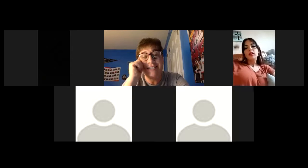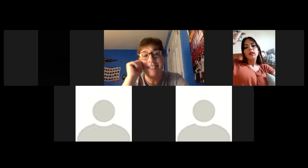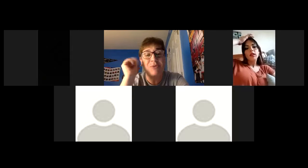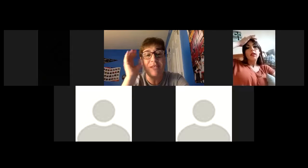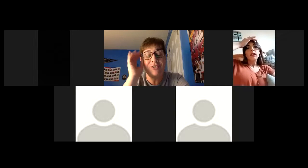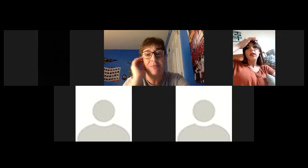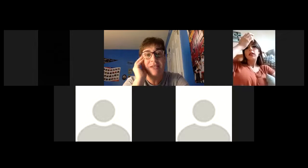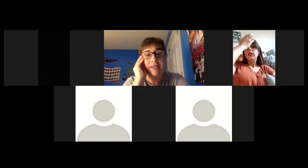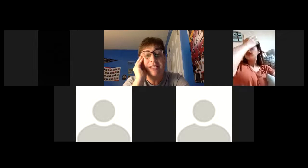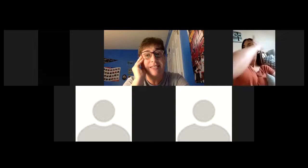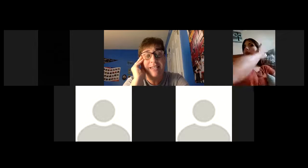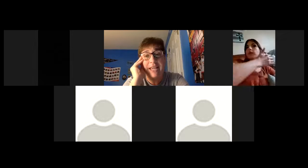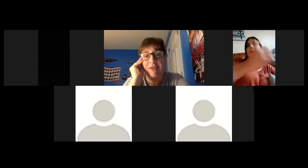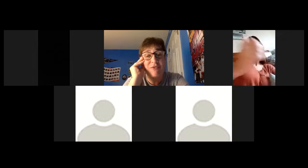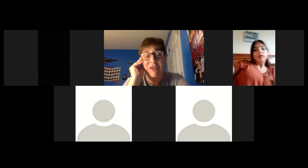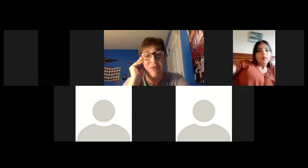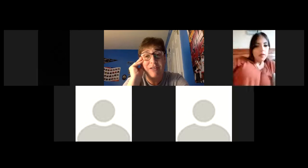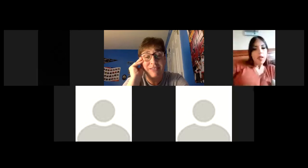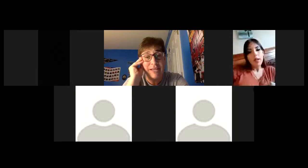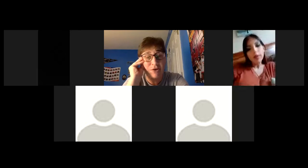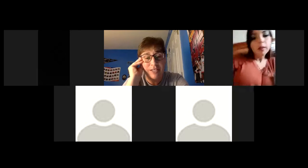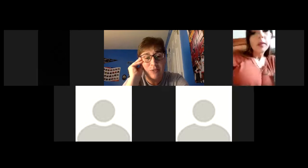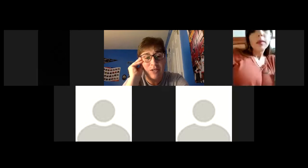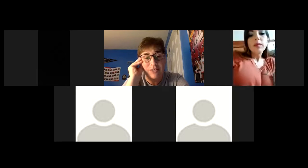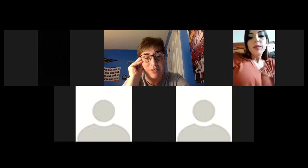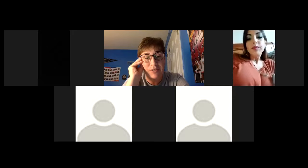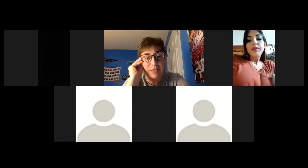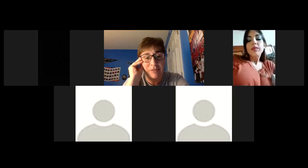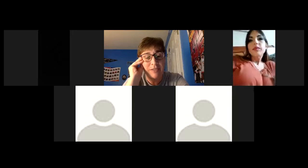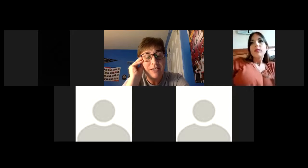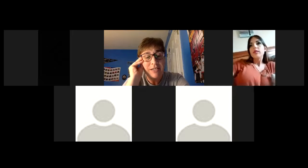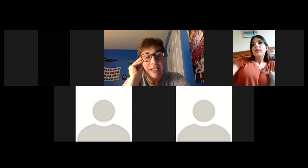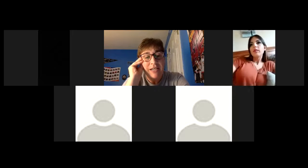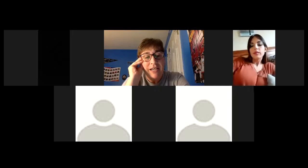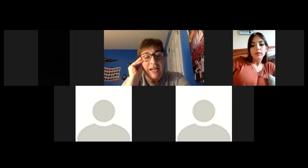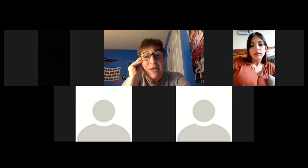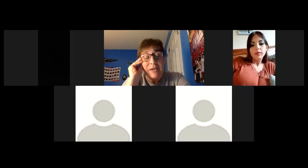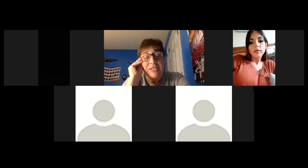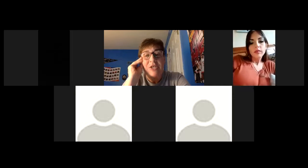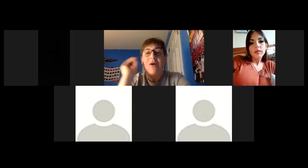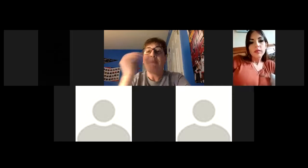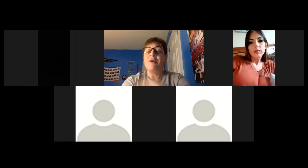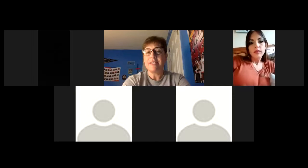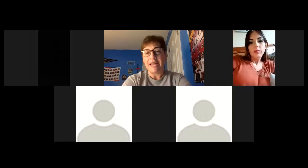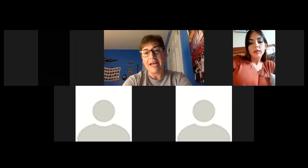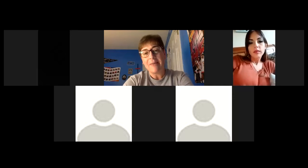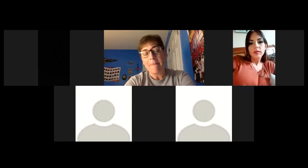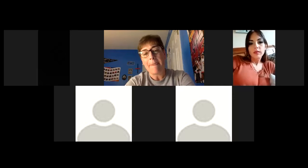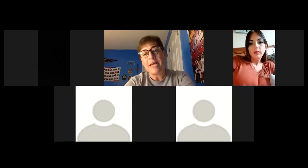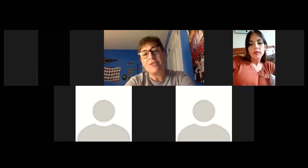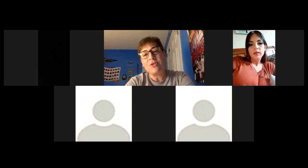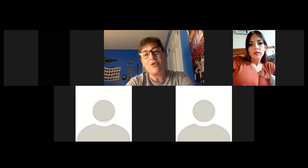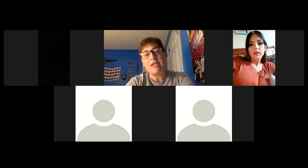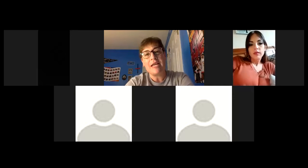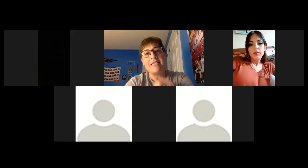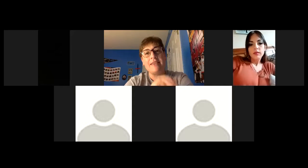done. Just this week's just been insane. I don't know if anyone else has had a crazy week this week, but anyway, so I posted that.